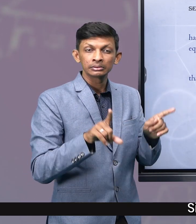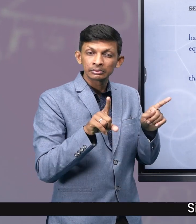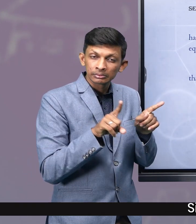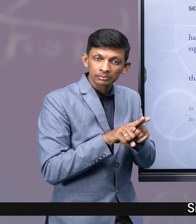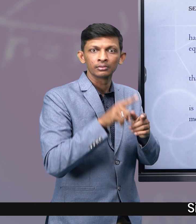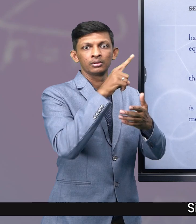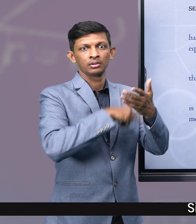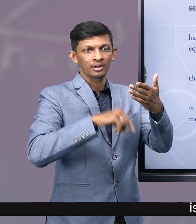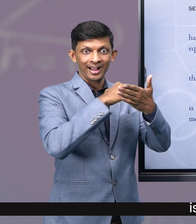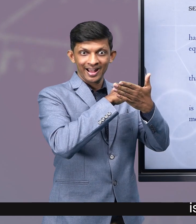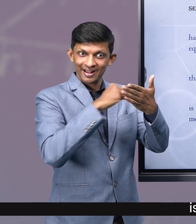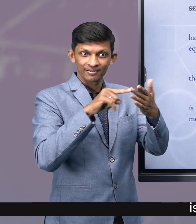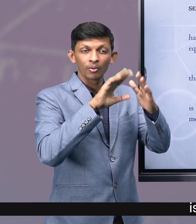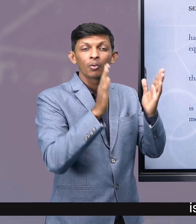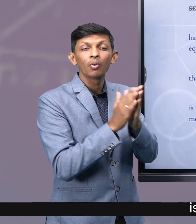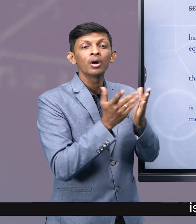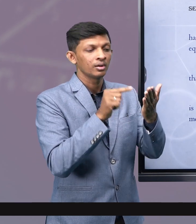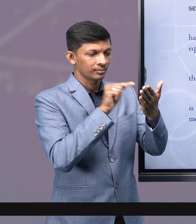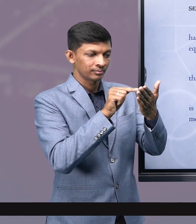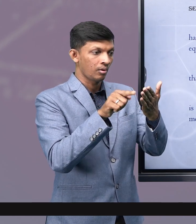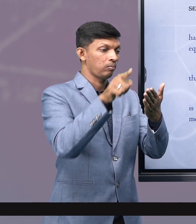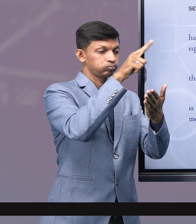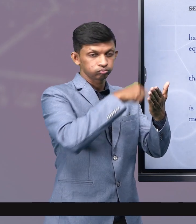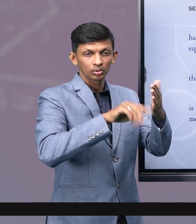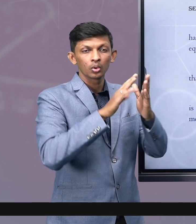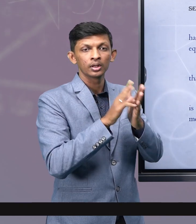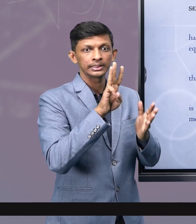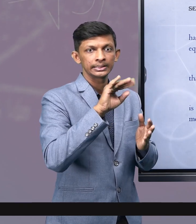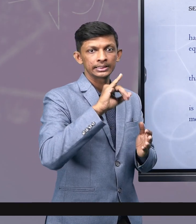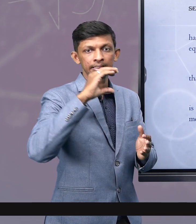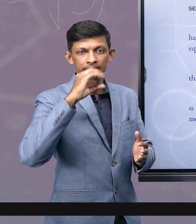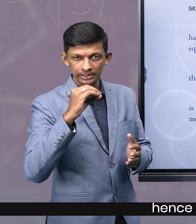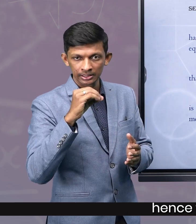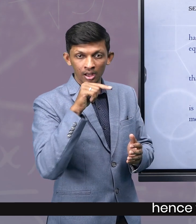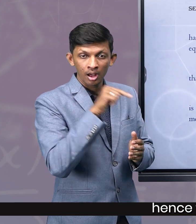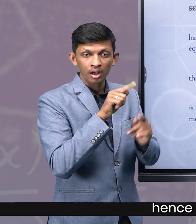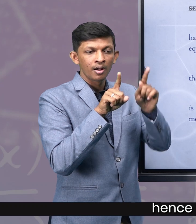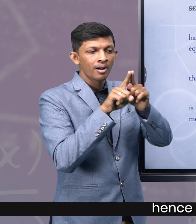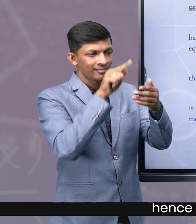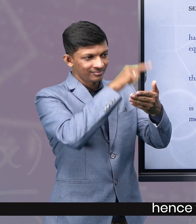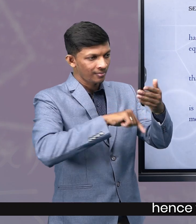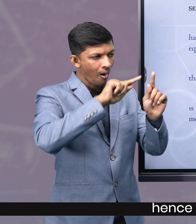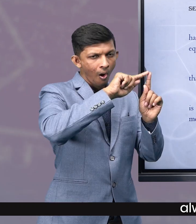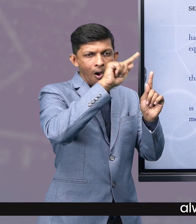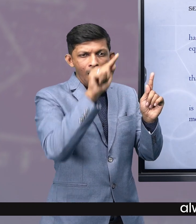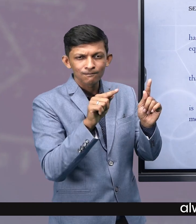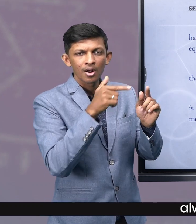Since the semicircle is the half of a circle which is 360 degrees, hence the arc of the semicircle always